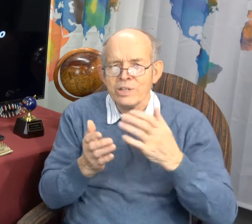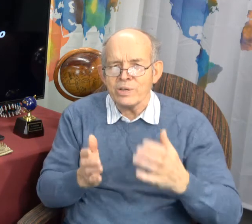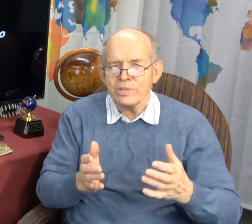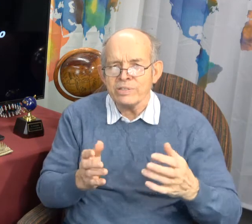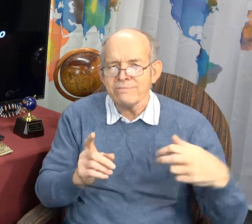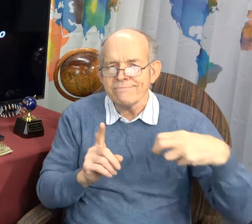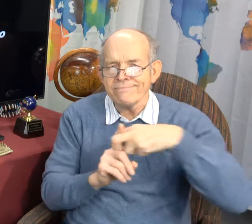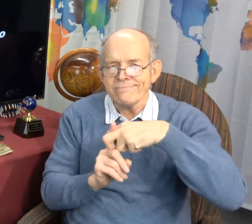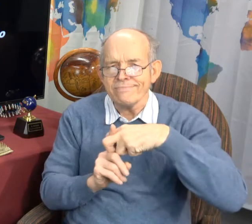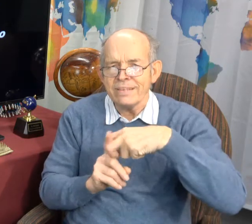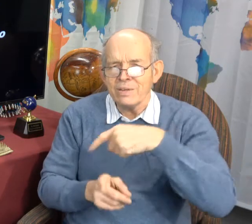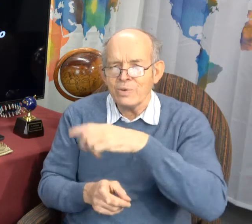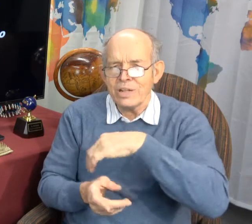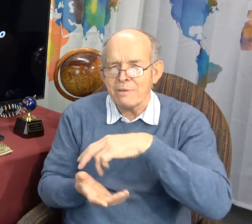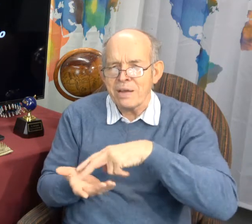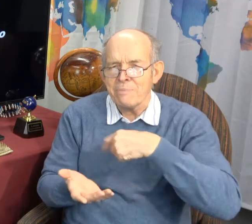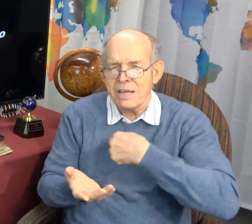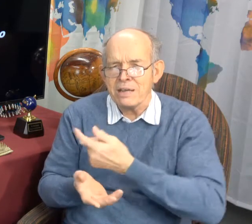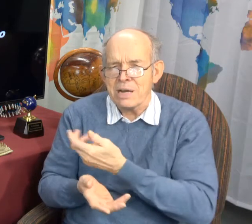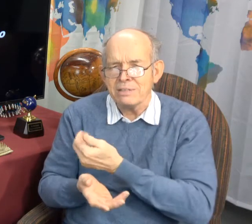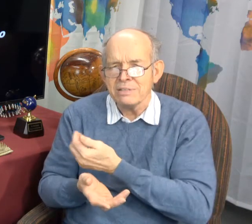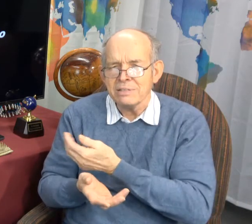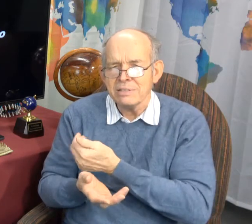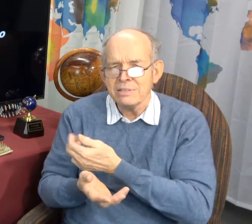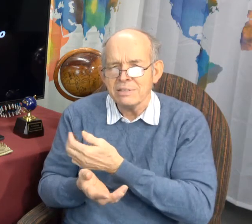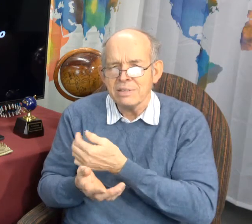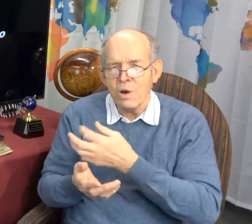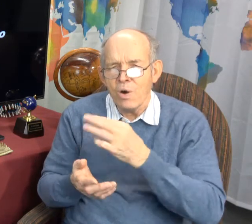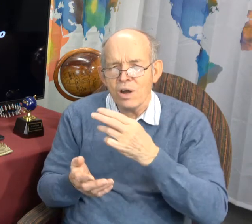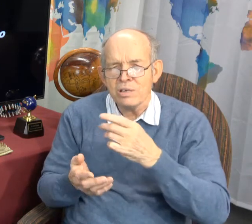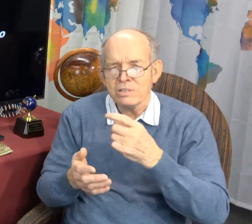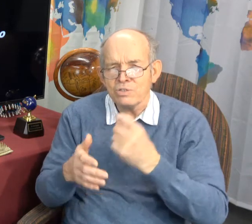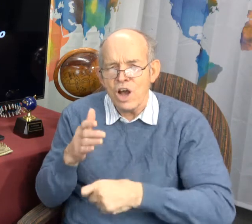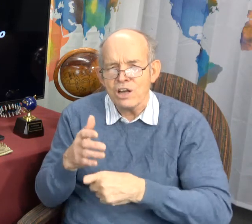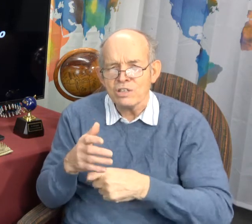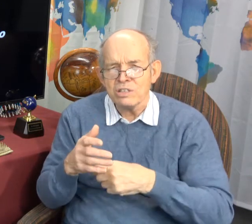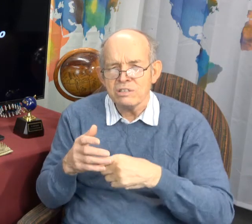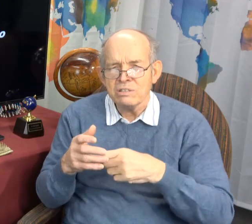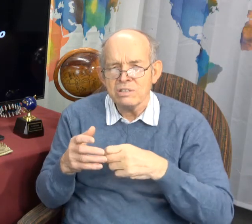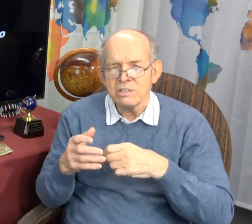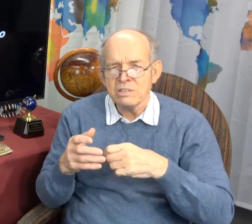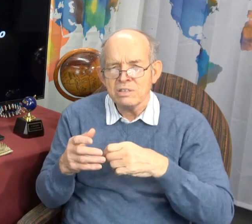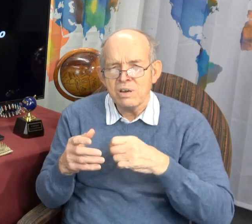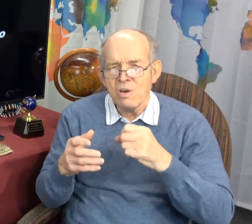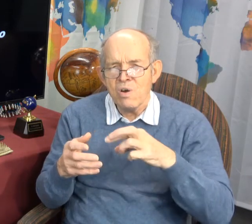quitters. You not pay me, man. Or church.